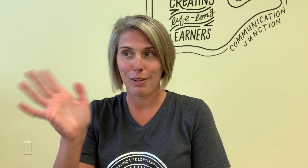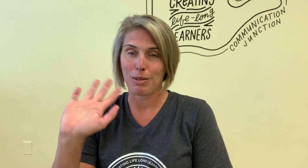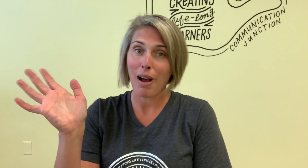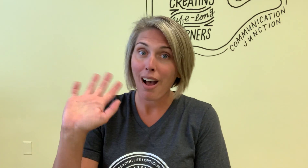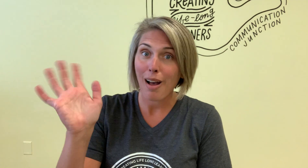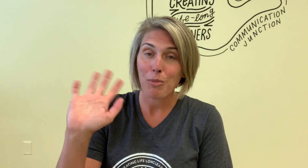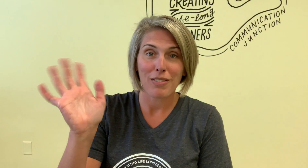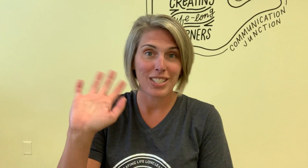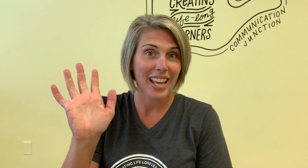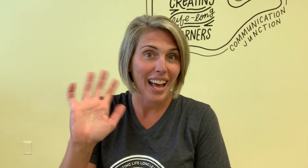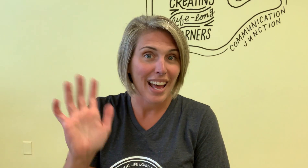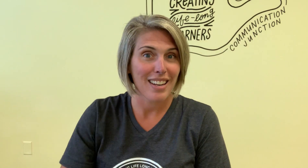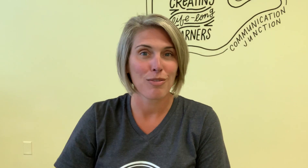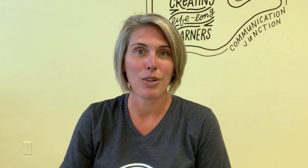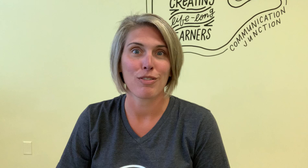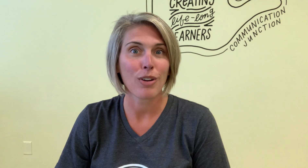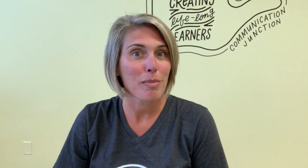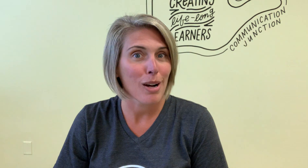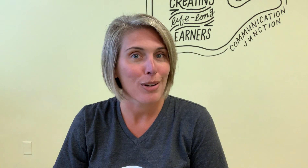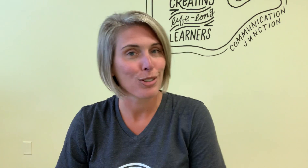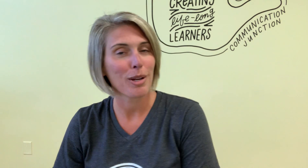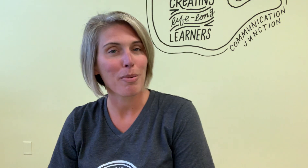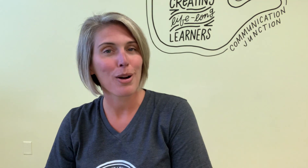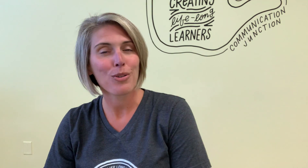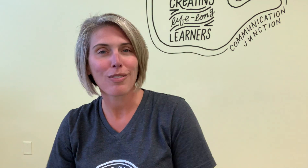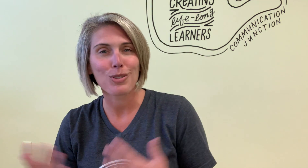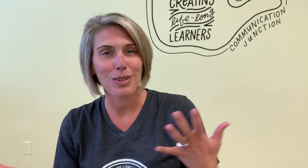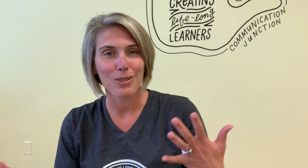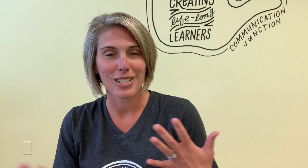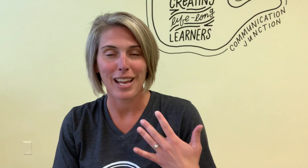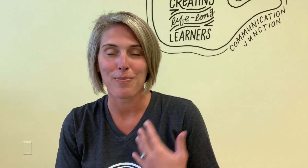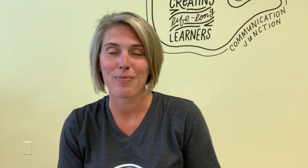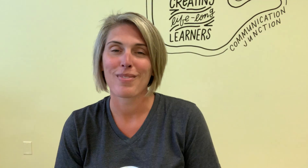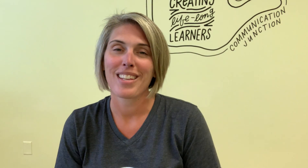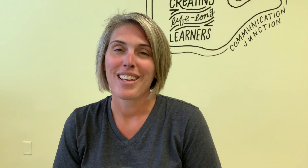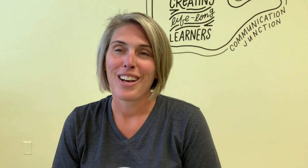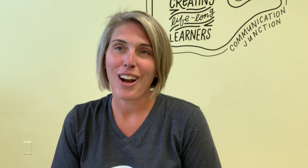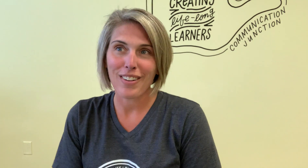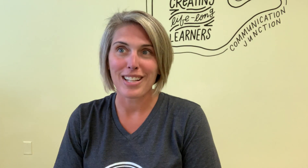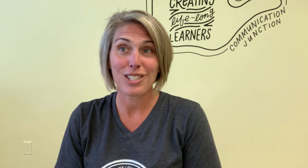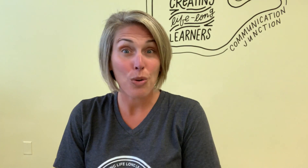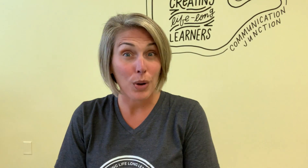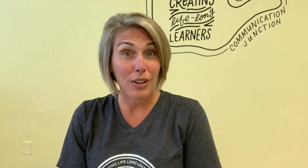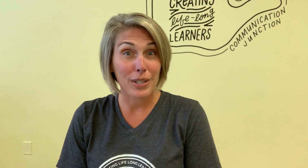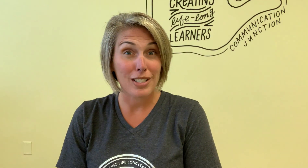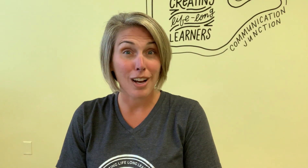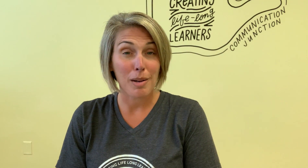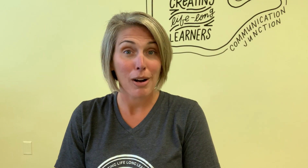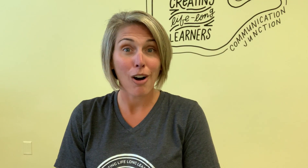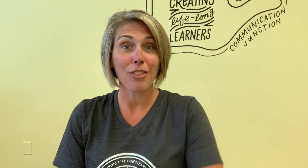to mom, wave to dad, wave to grandma, wave to grandpa, whoever's with you today. All right, so we're going to talk about all